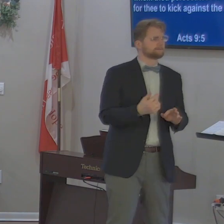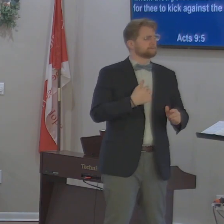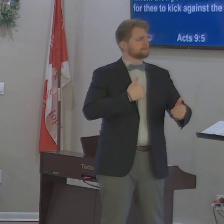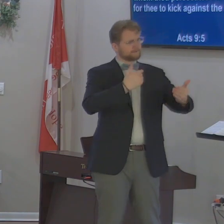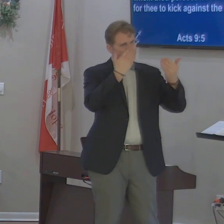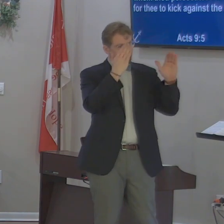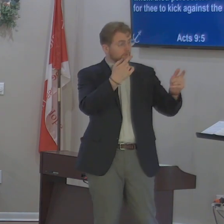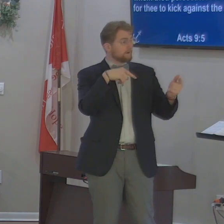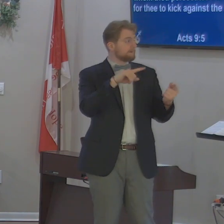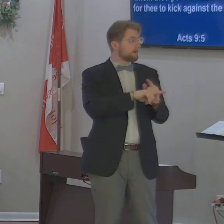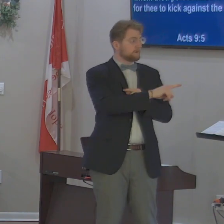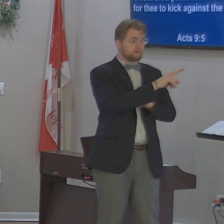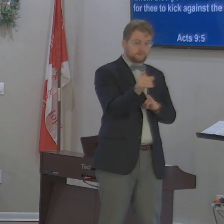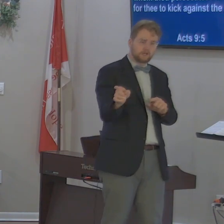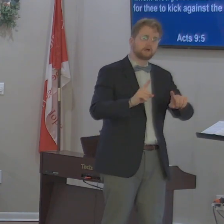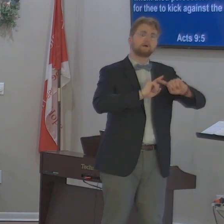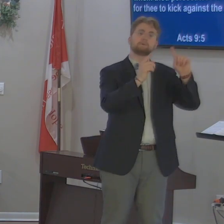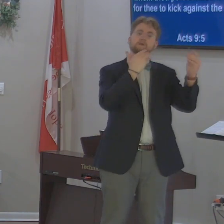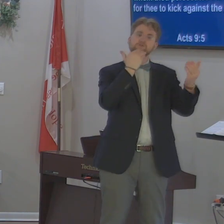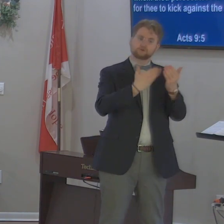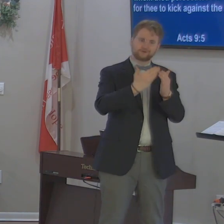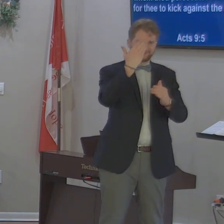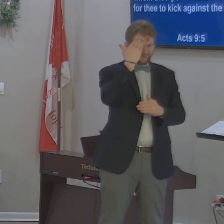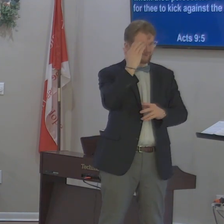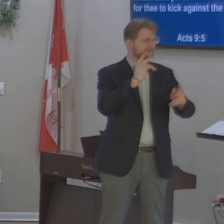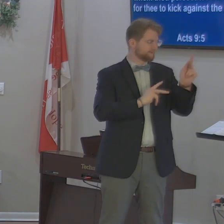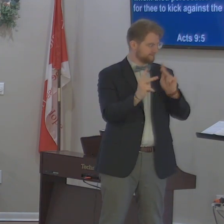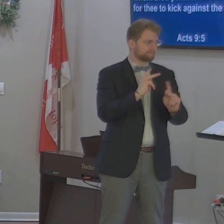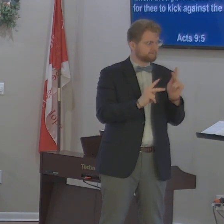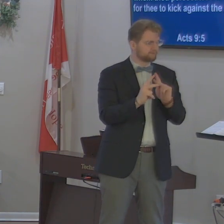it's good to know that people care.